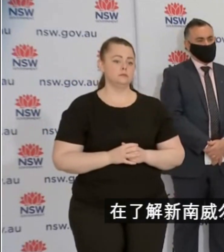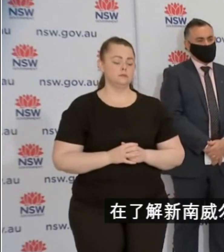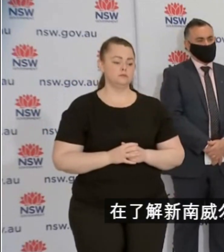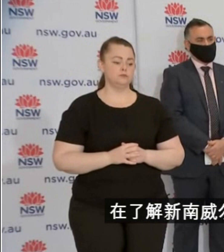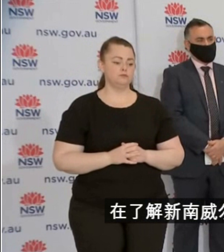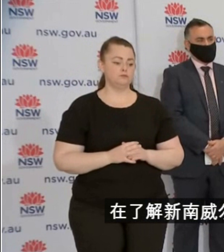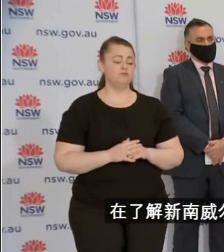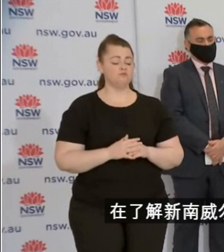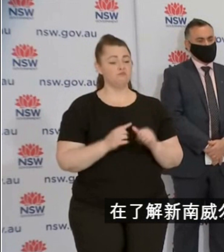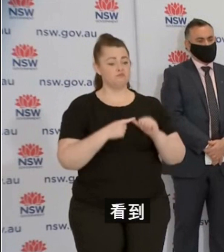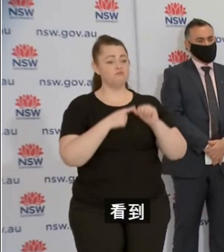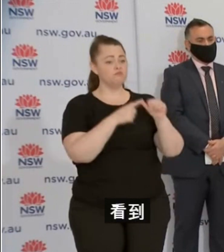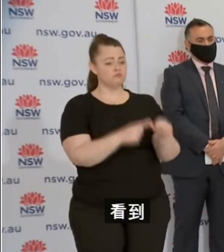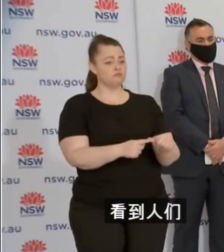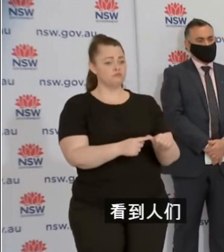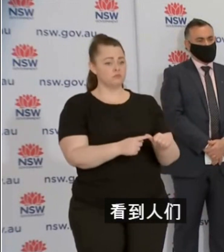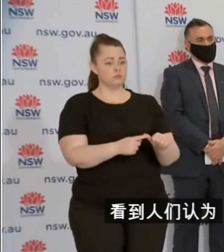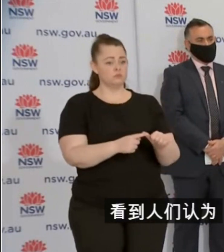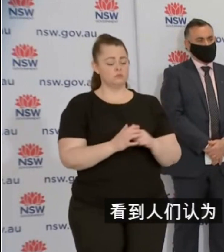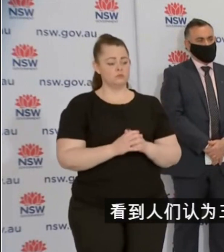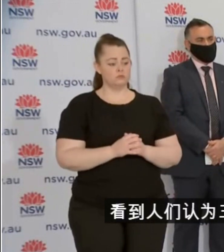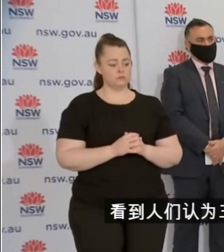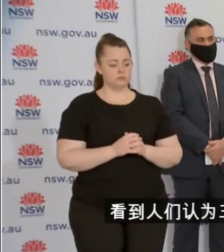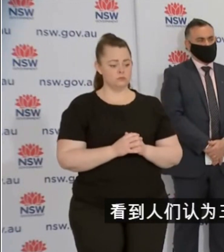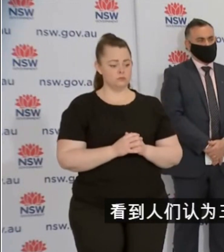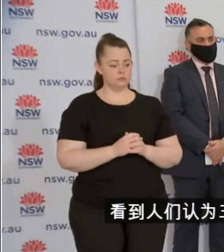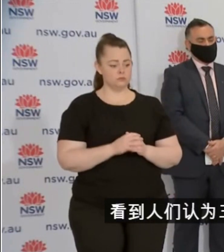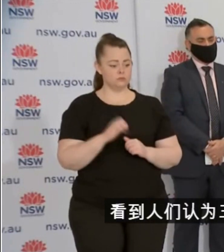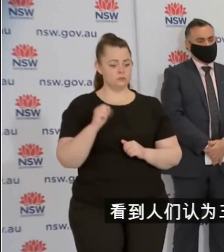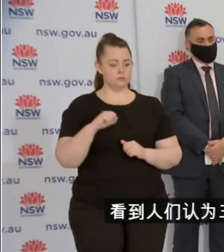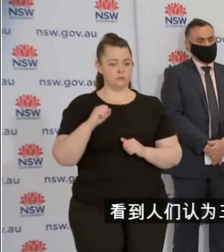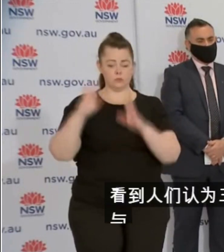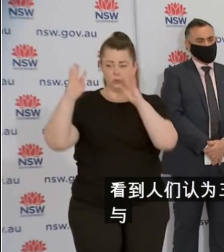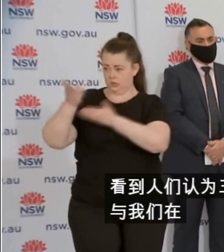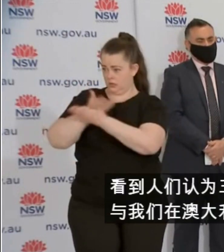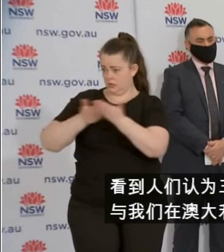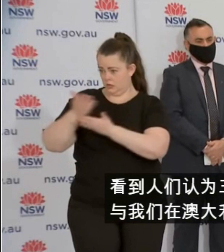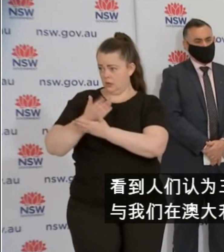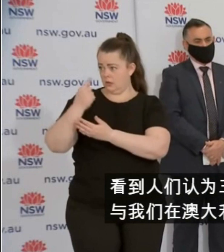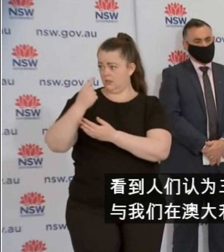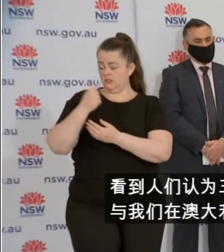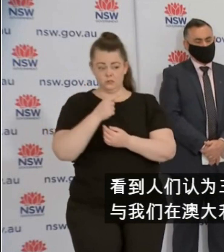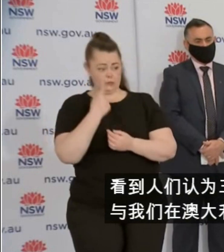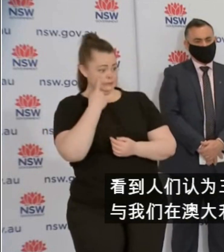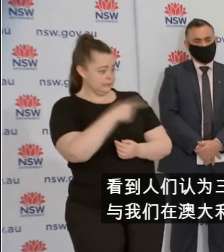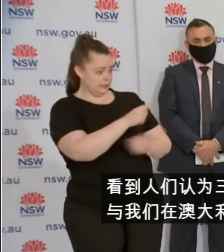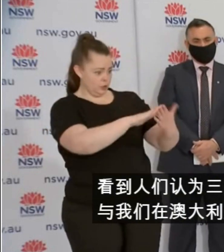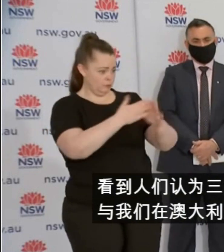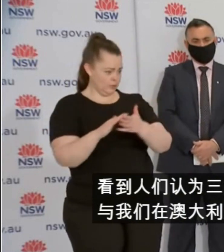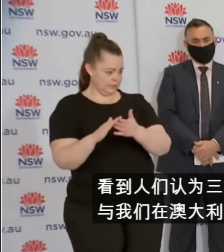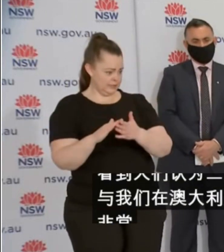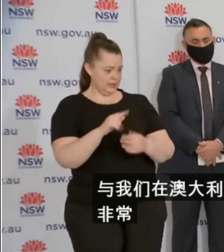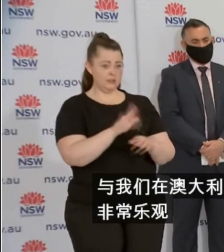I've sensed certainly a shift in how people think Delta will coexist with us in Australia,